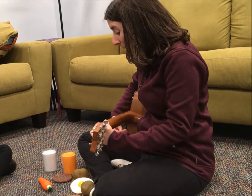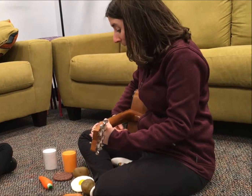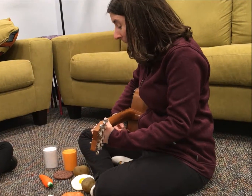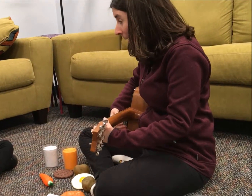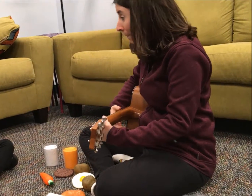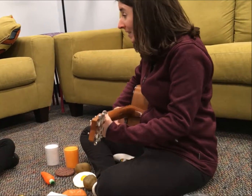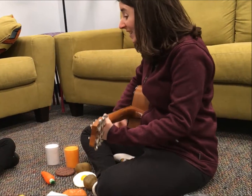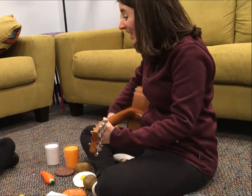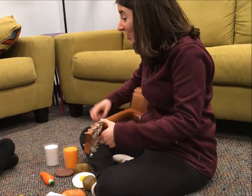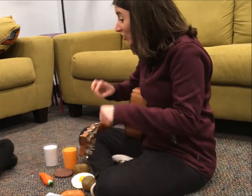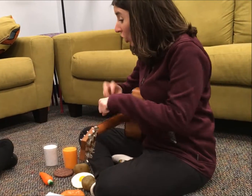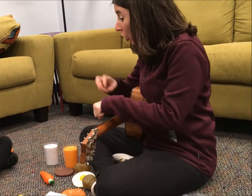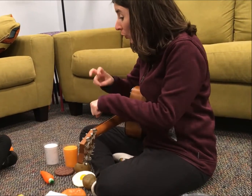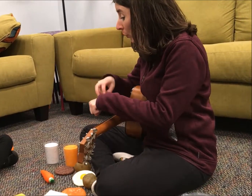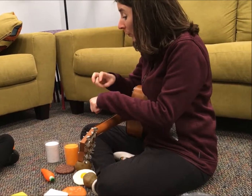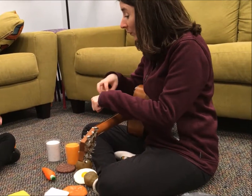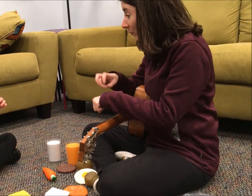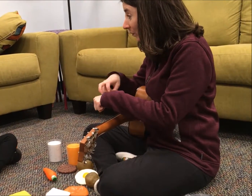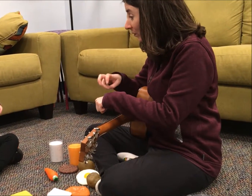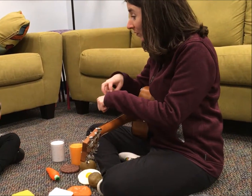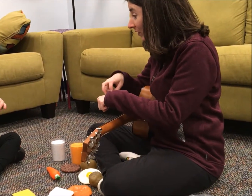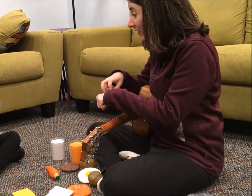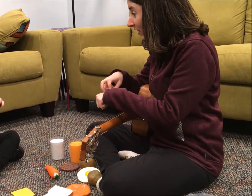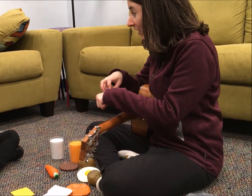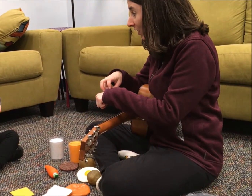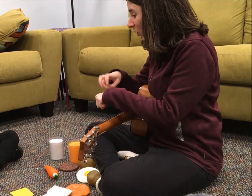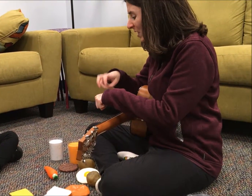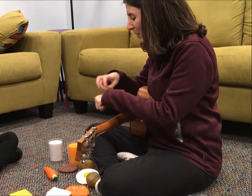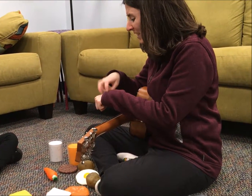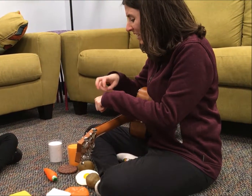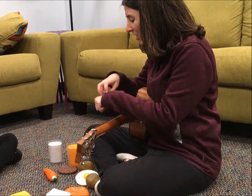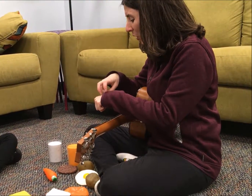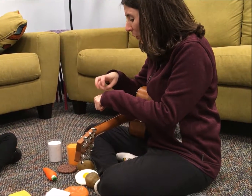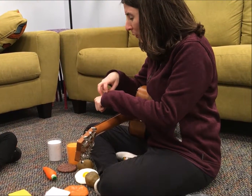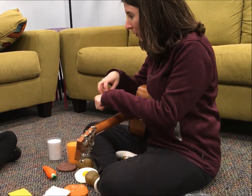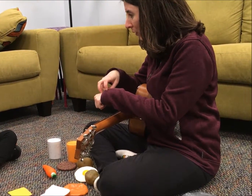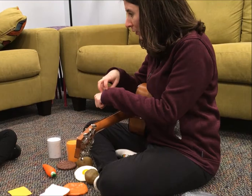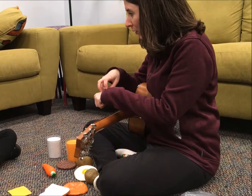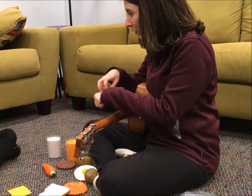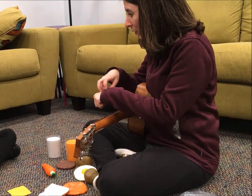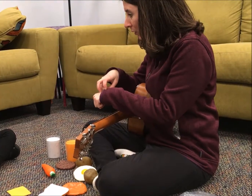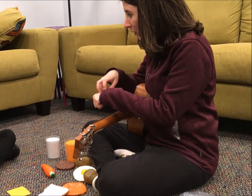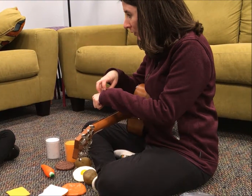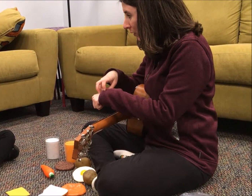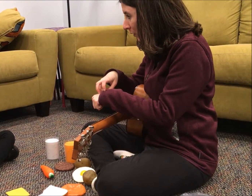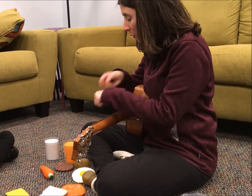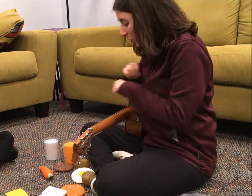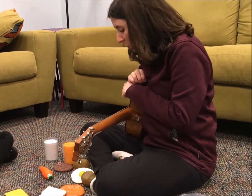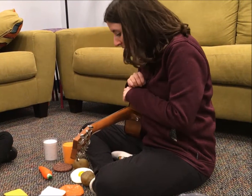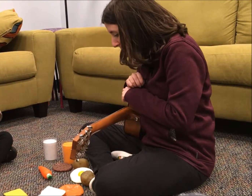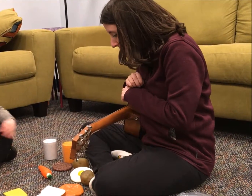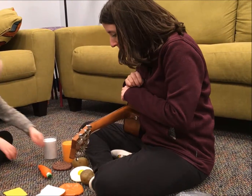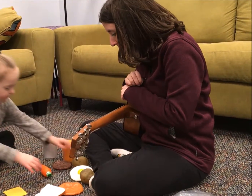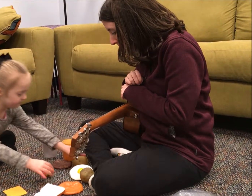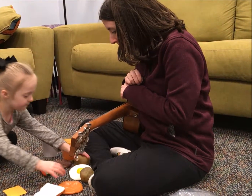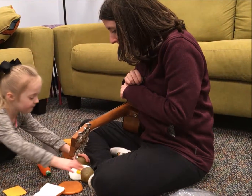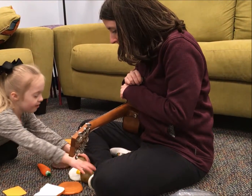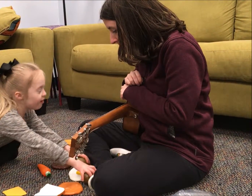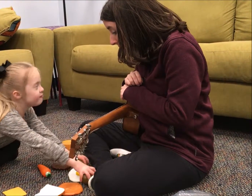some potato. Where's the potato? Which one is